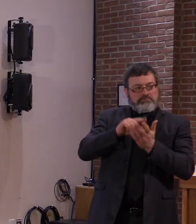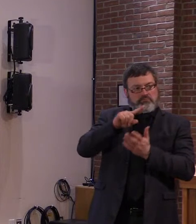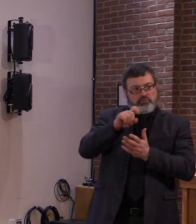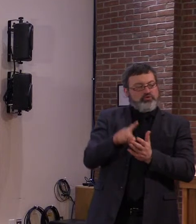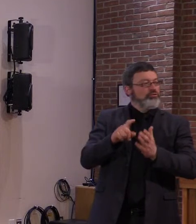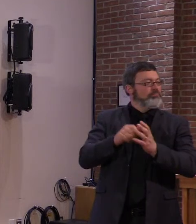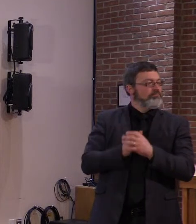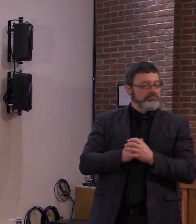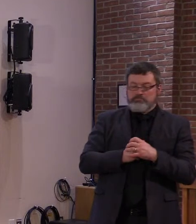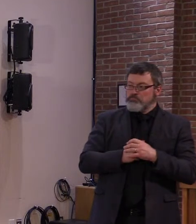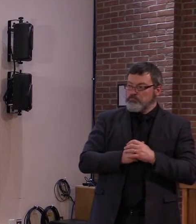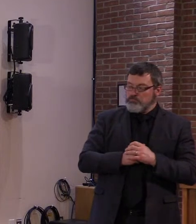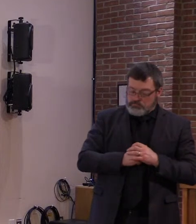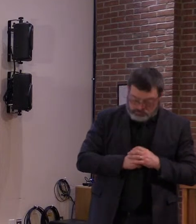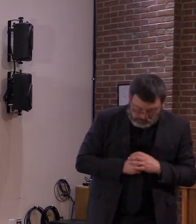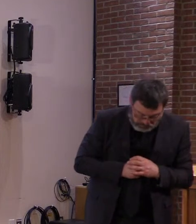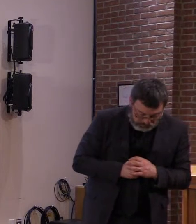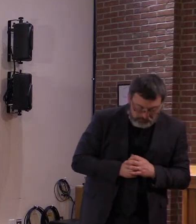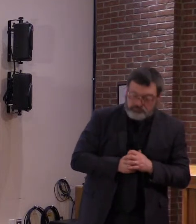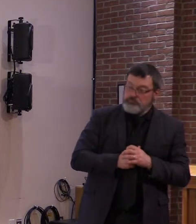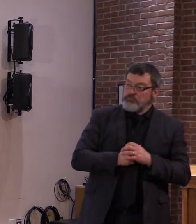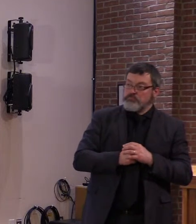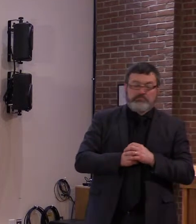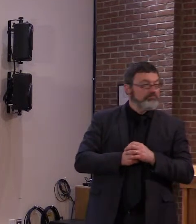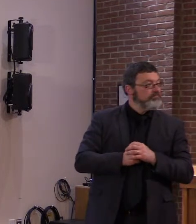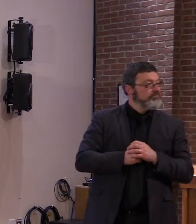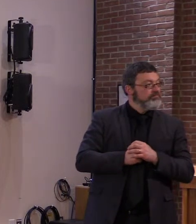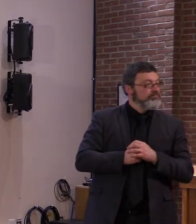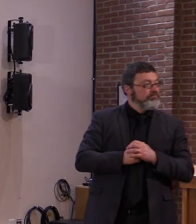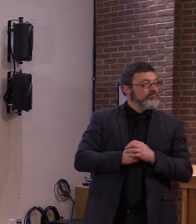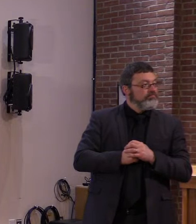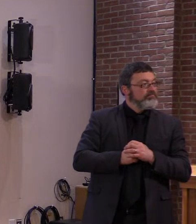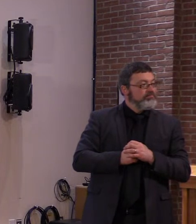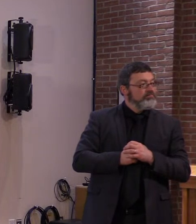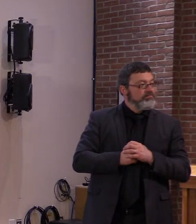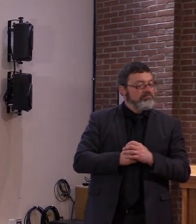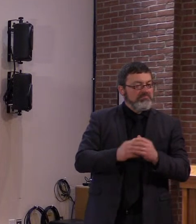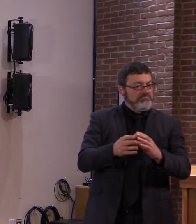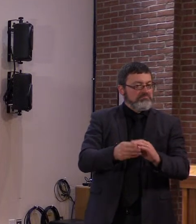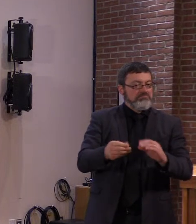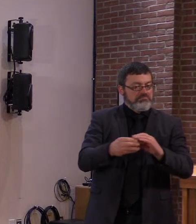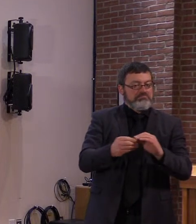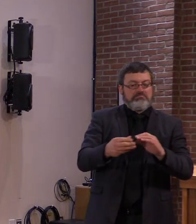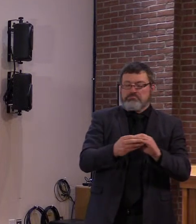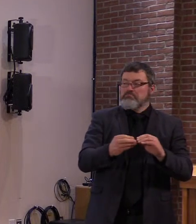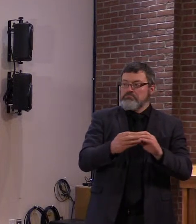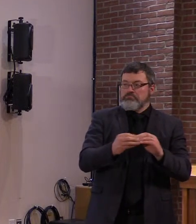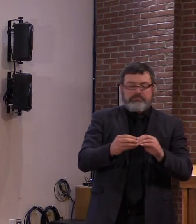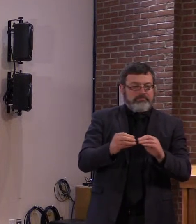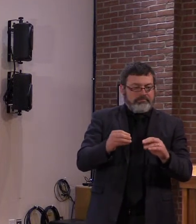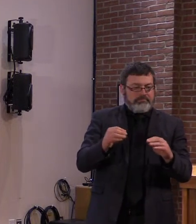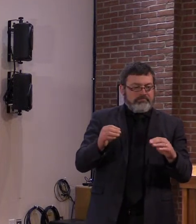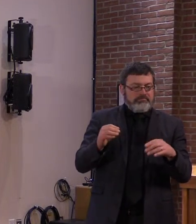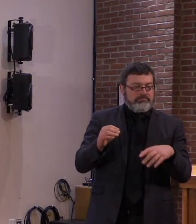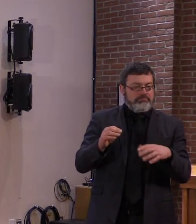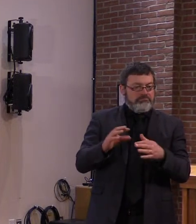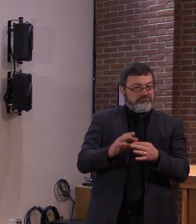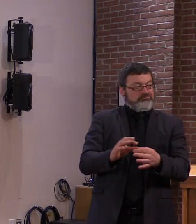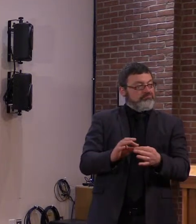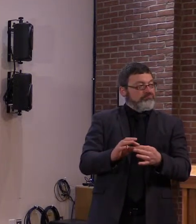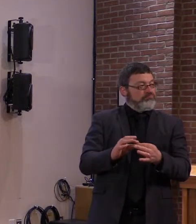after Thanksgiving. But we did have a lot of contacts with districts as we published that guidance late Monday